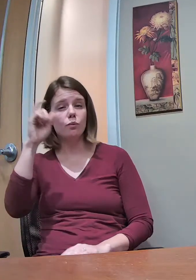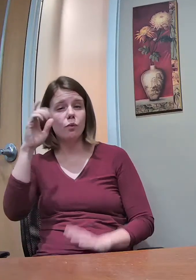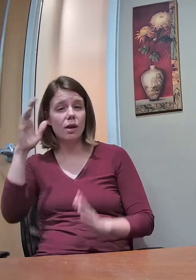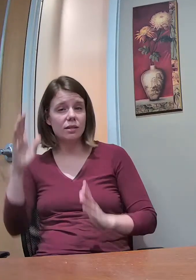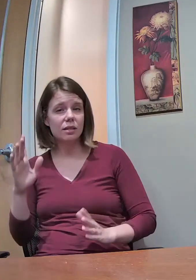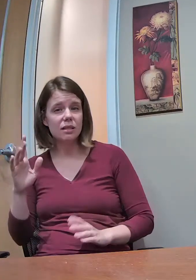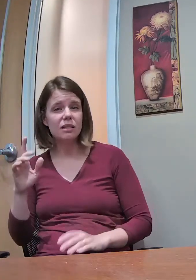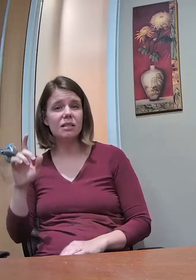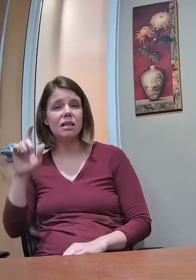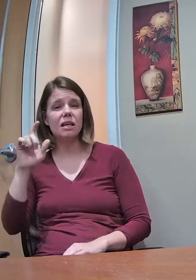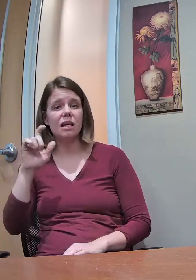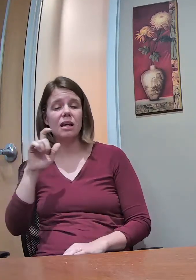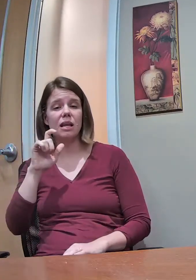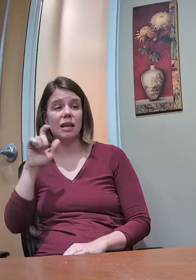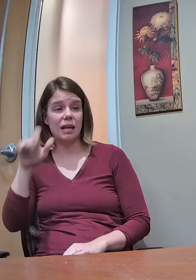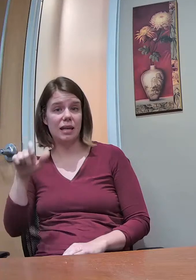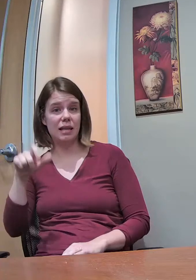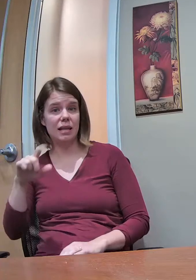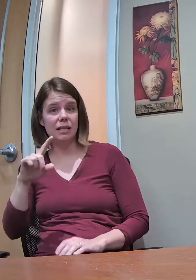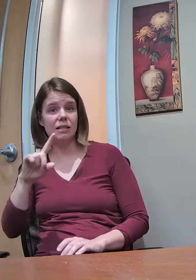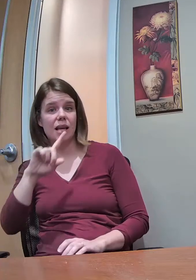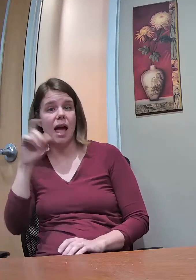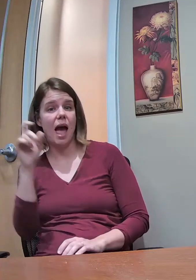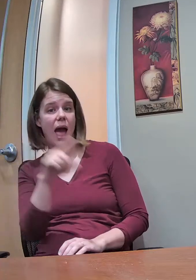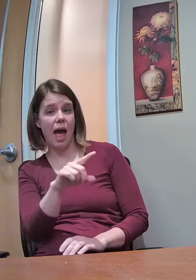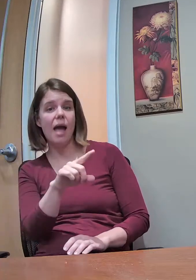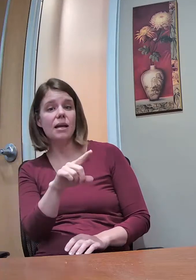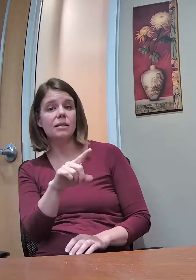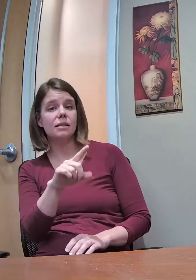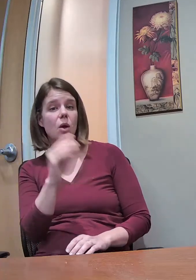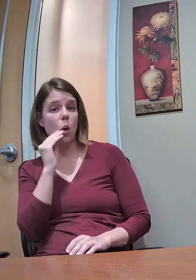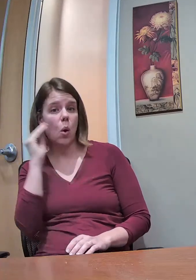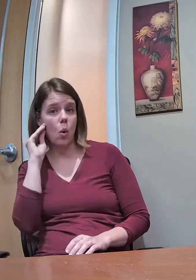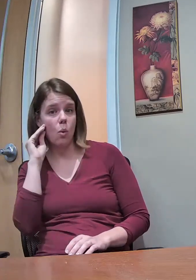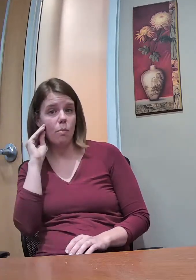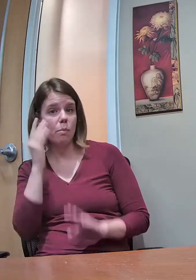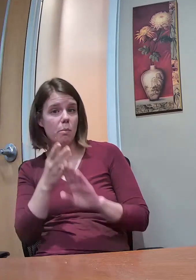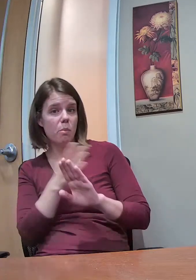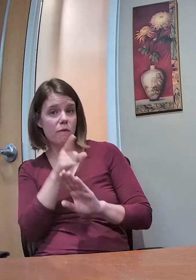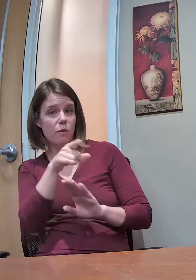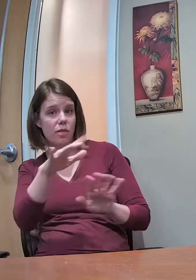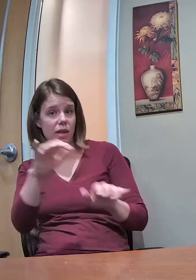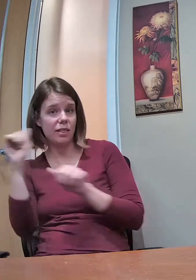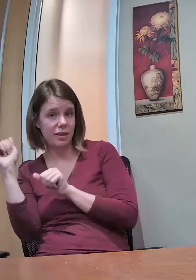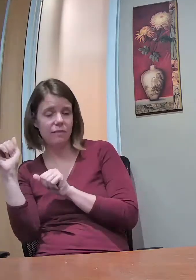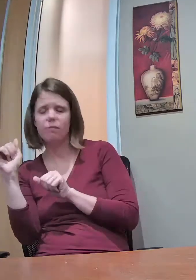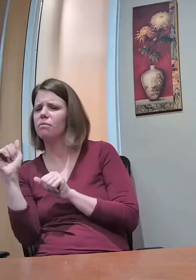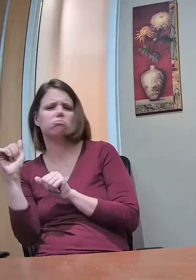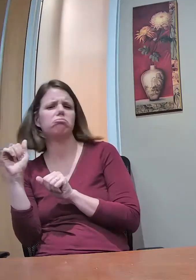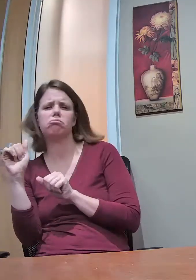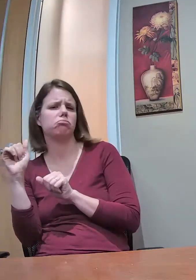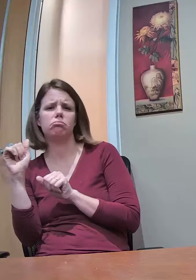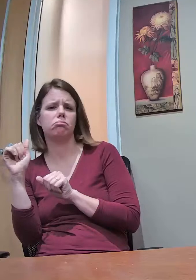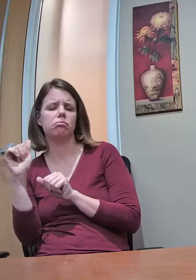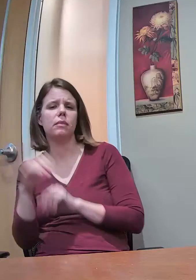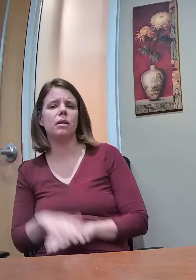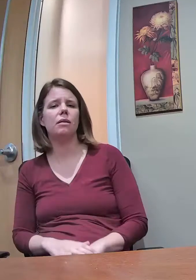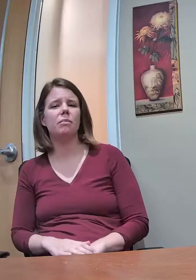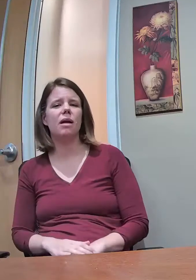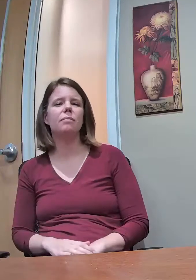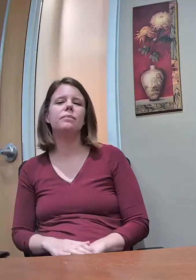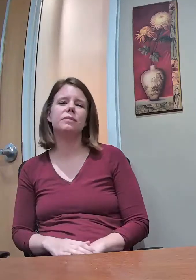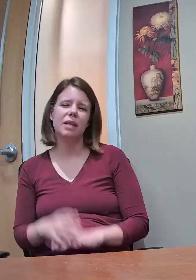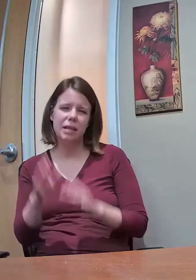go out on a short-term absence, but we would ask that you let us know if you're taking a loved one out so we know where they